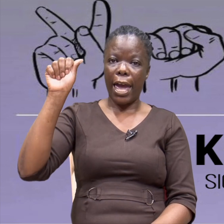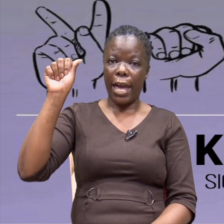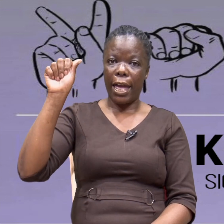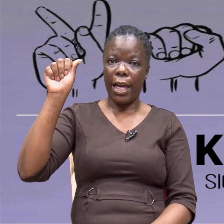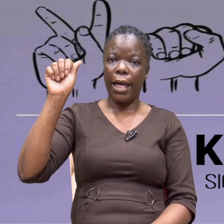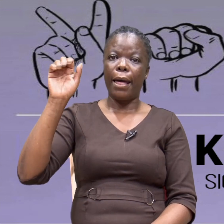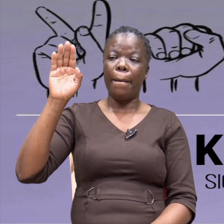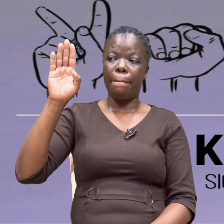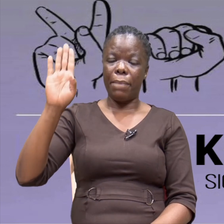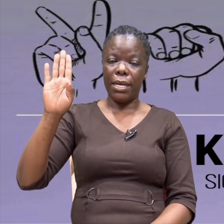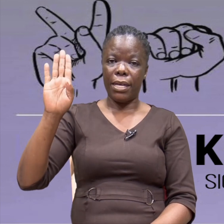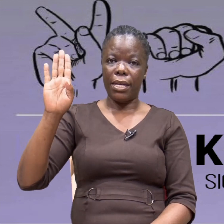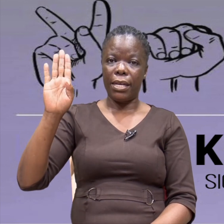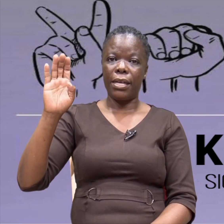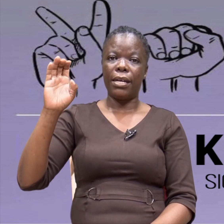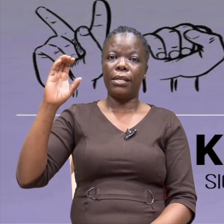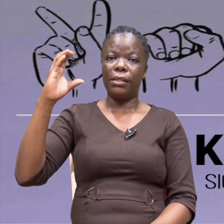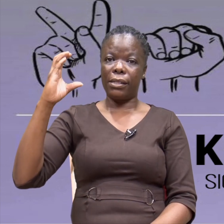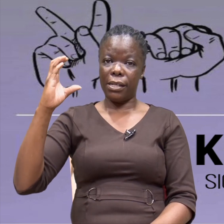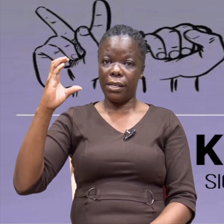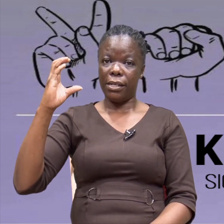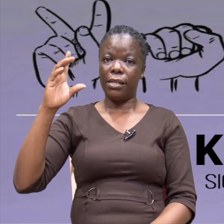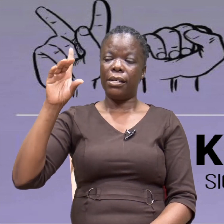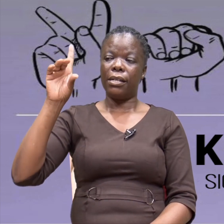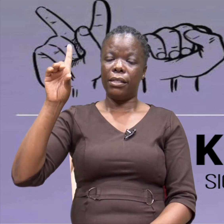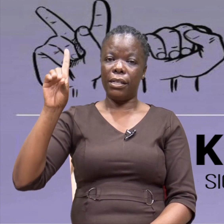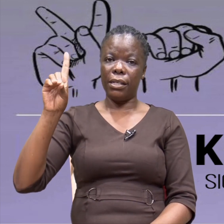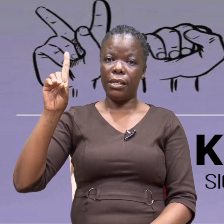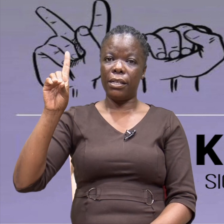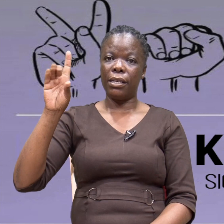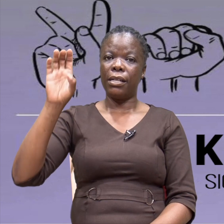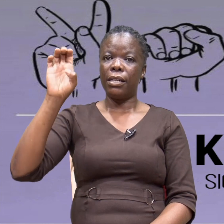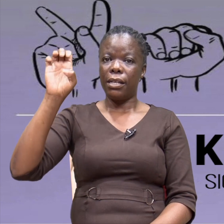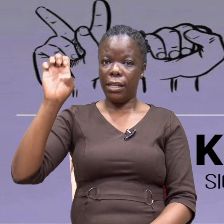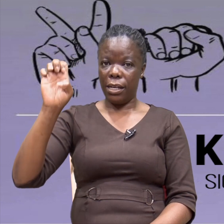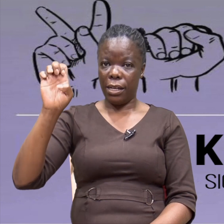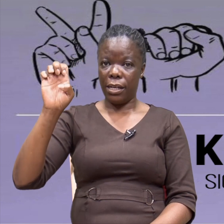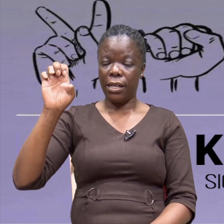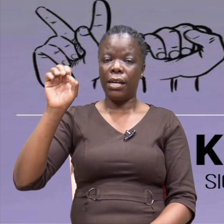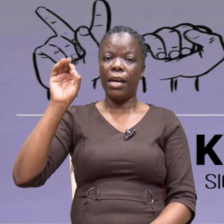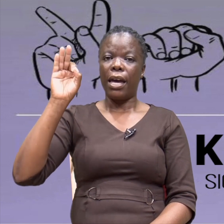A. B. C. D. E.